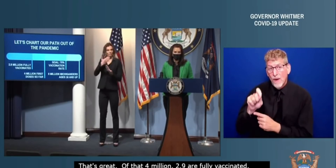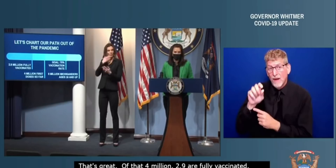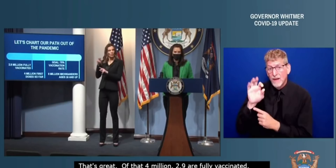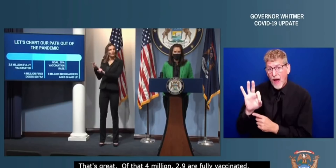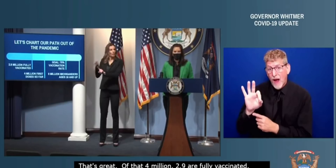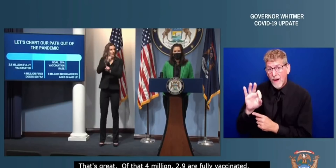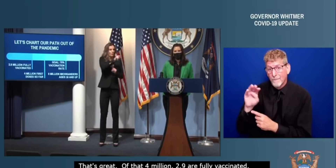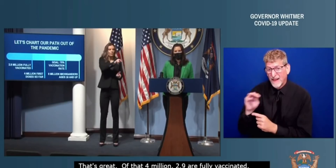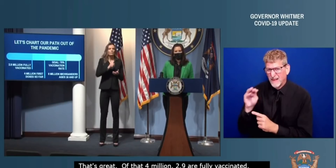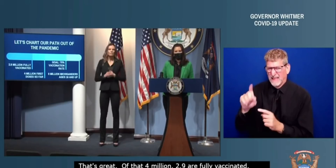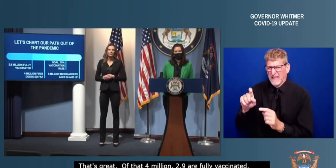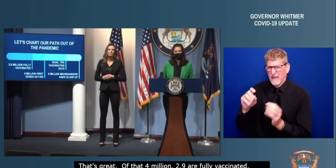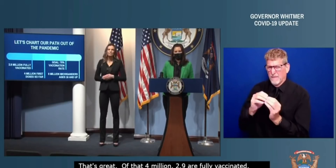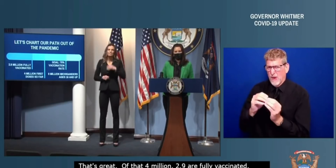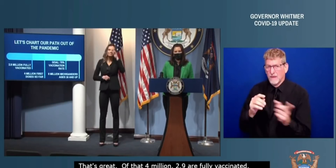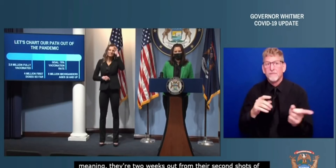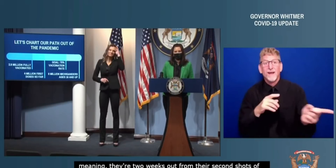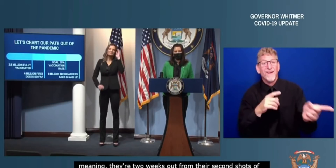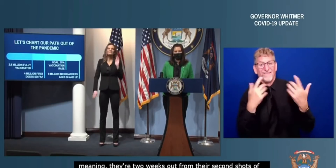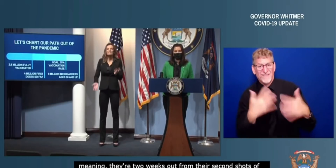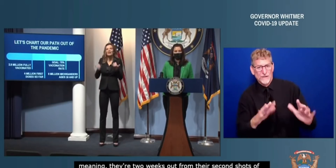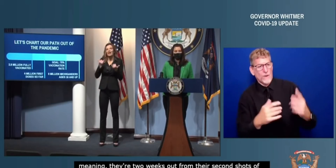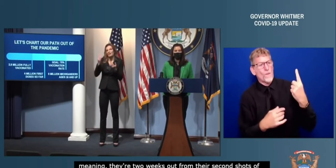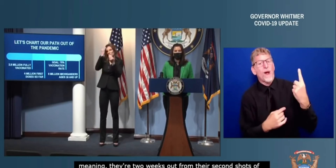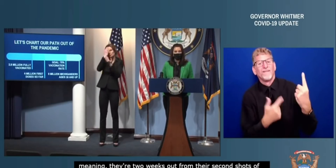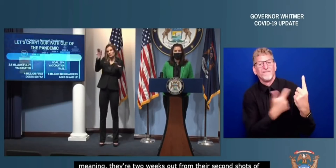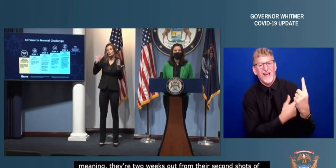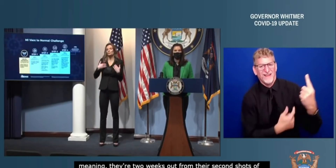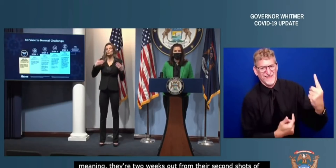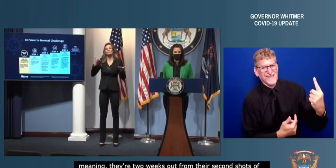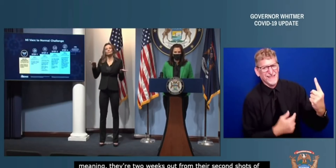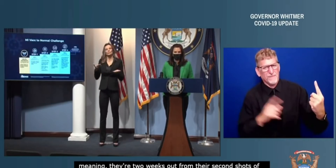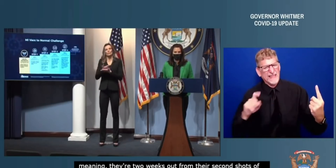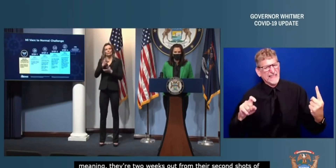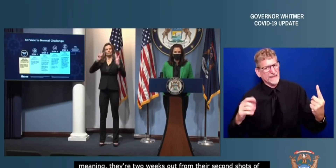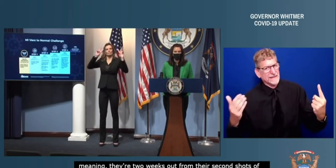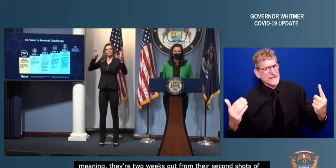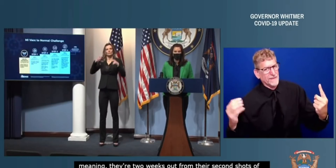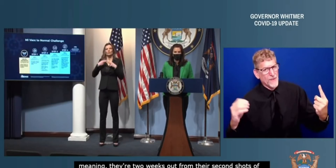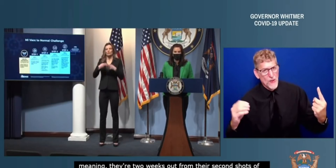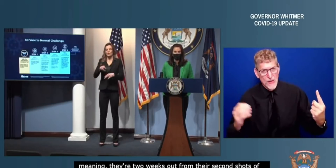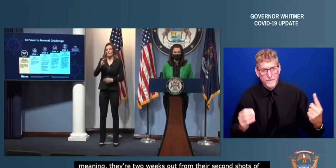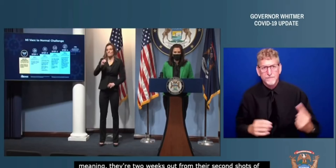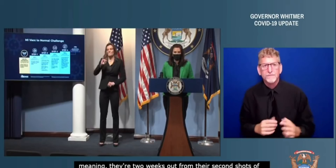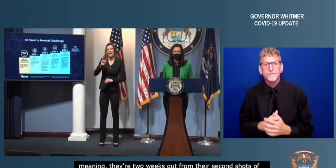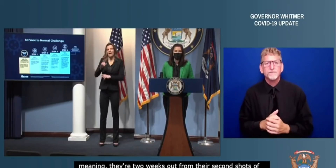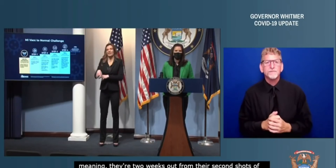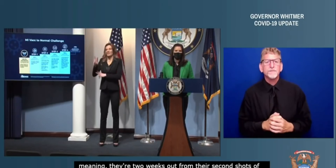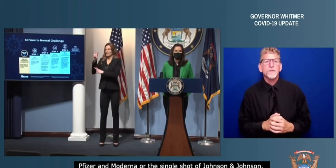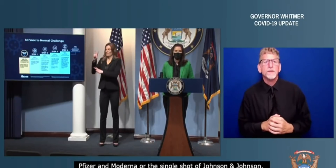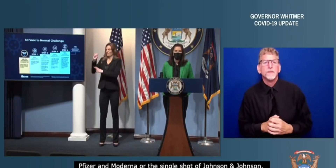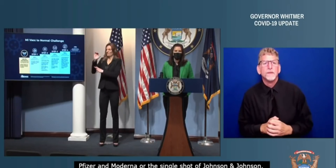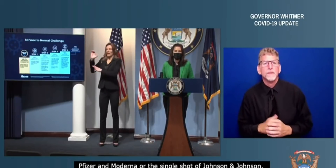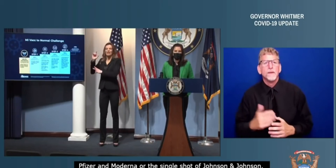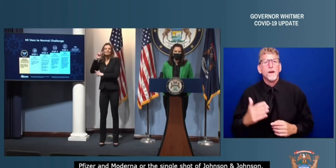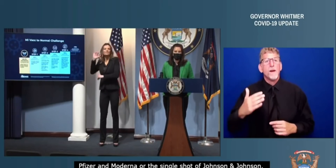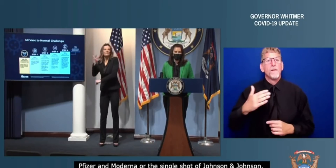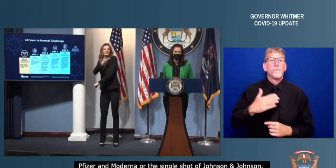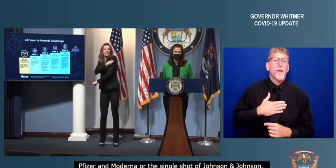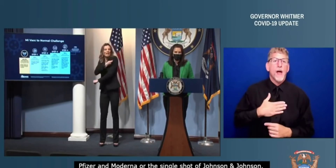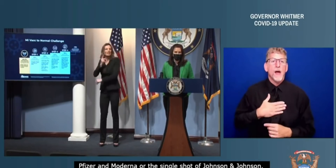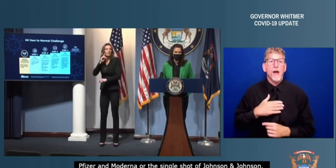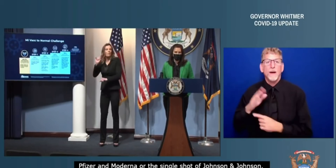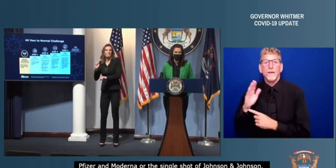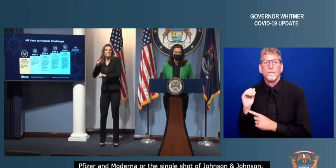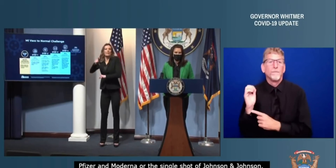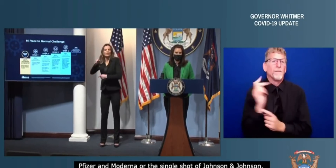J&J. Now I want to introduce the My Vac to Normal Challenge. Yes, Vac to Normal, which is our plan to